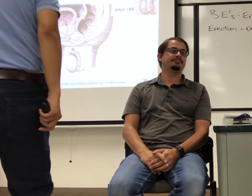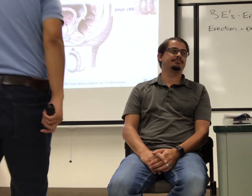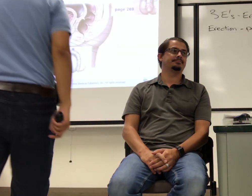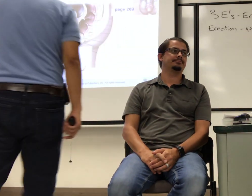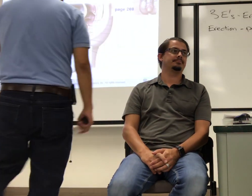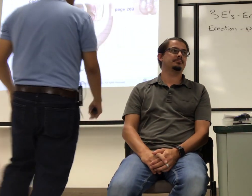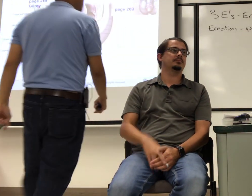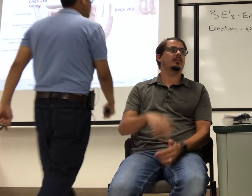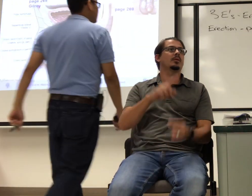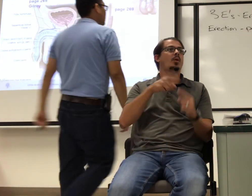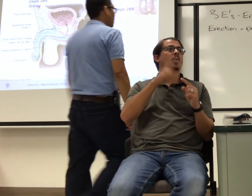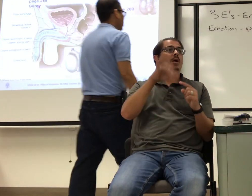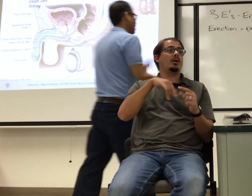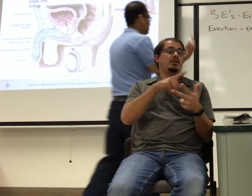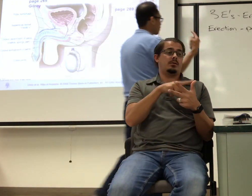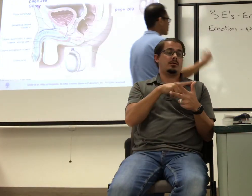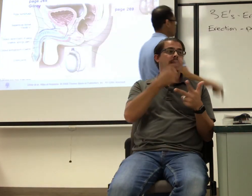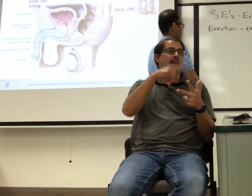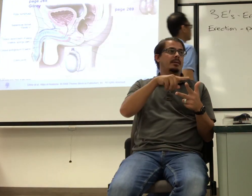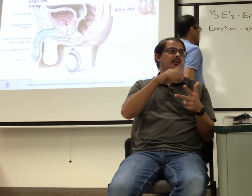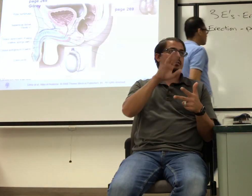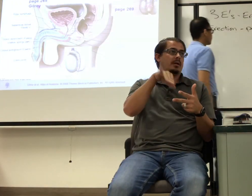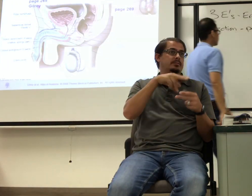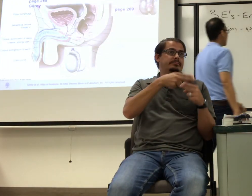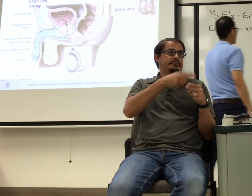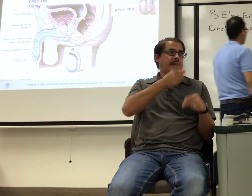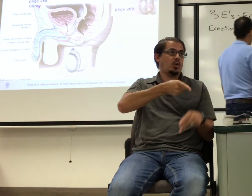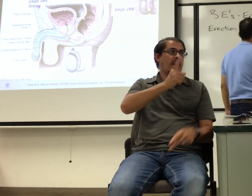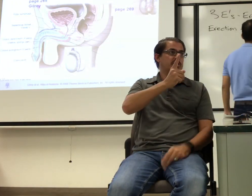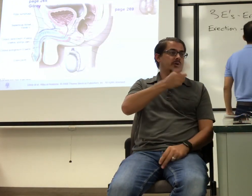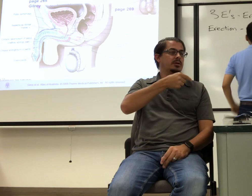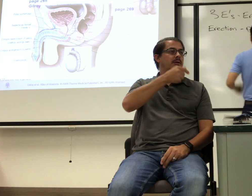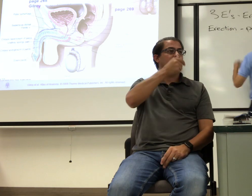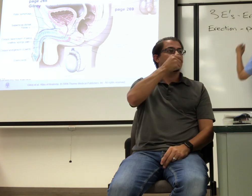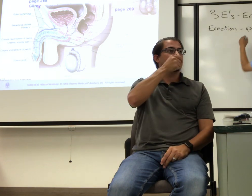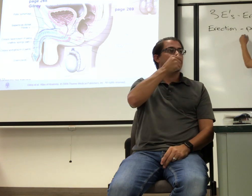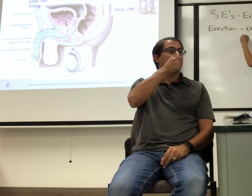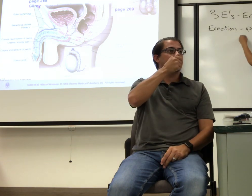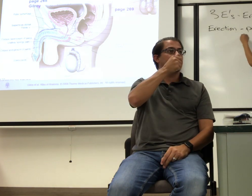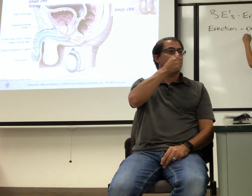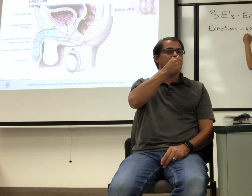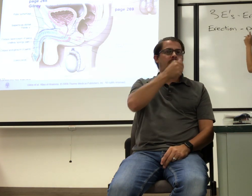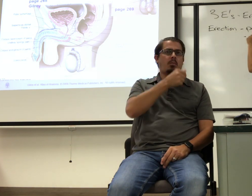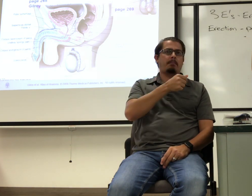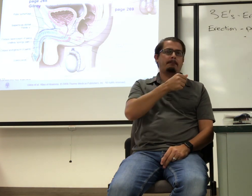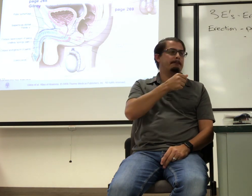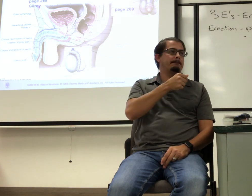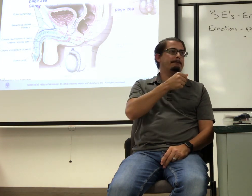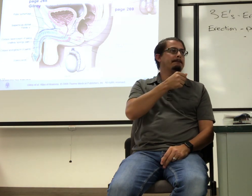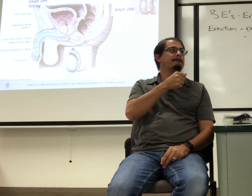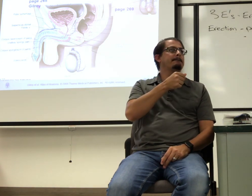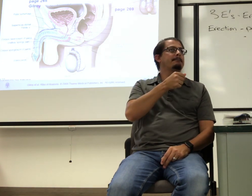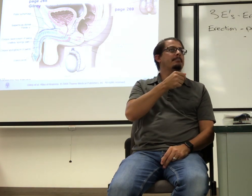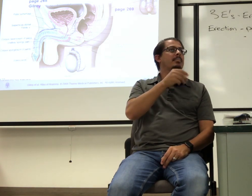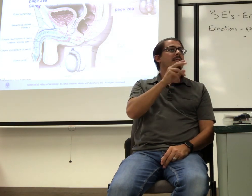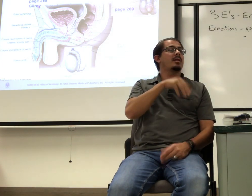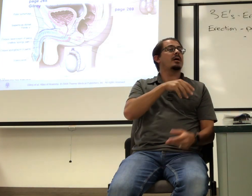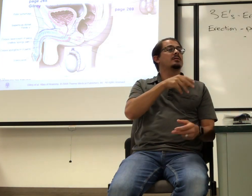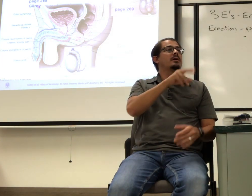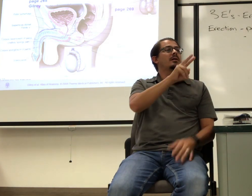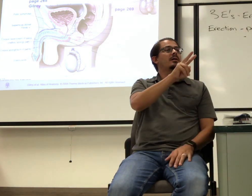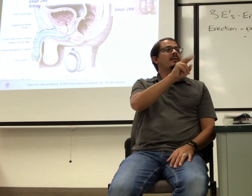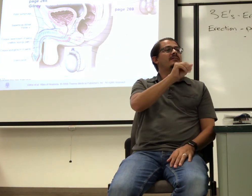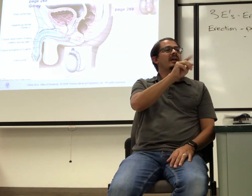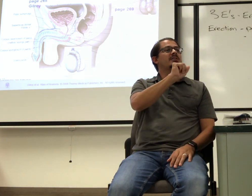And when that happens, well, that's an erection. Now, the thing is, the physiology part of that. This is a vasodilation